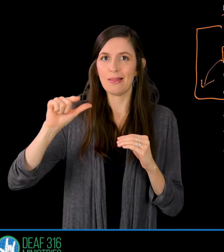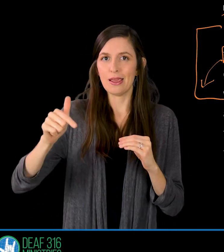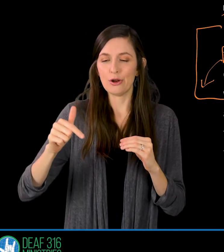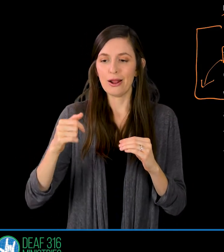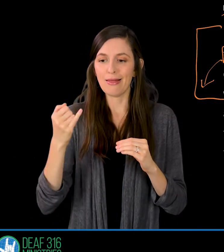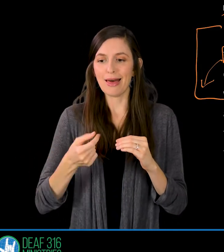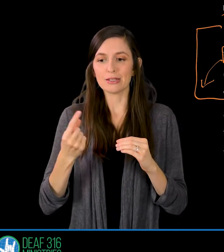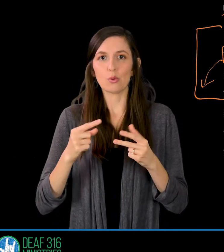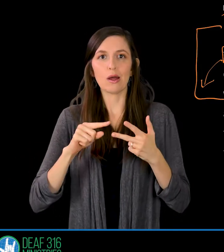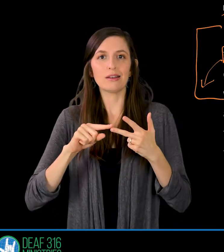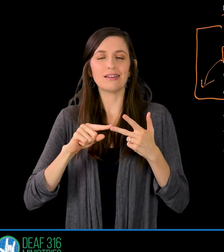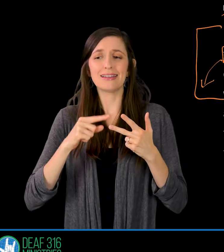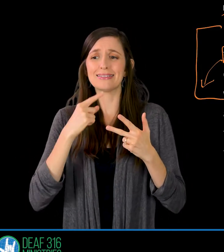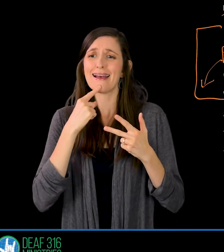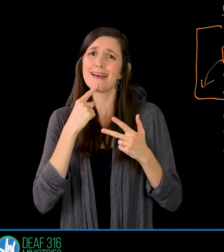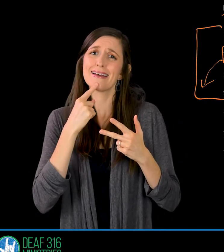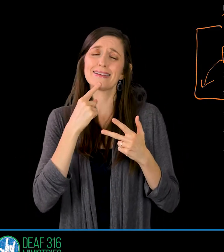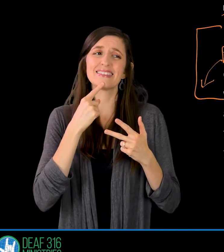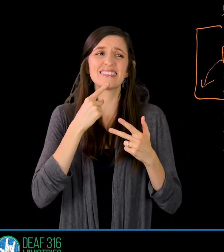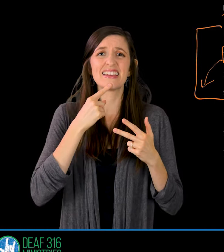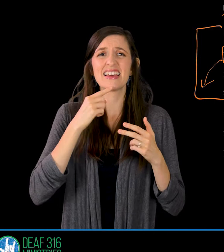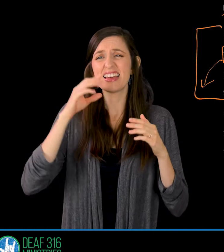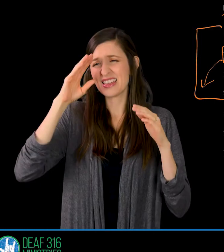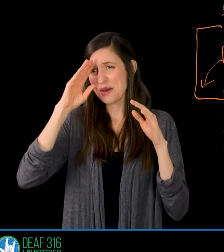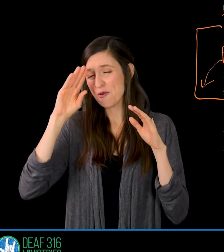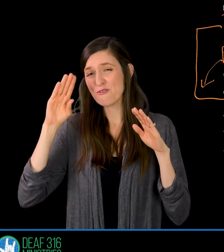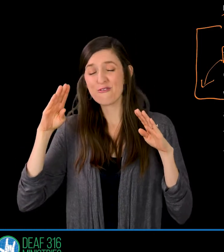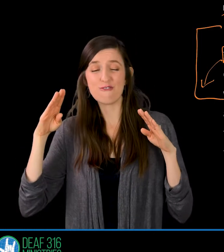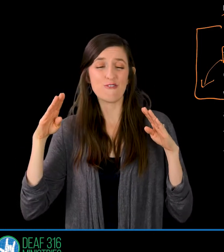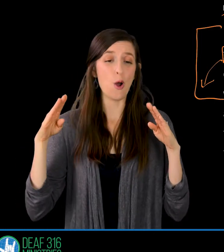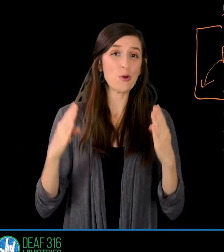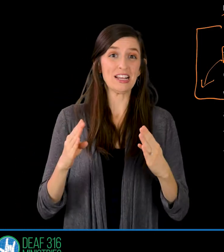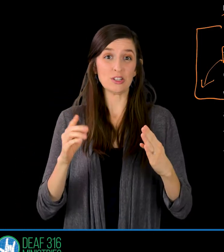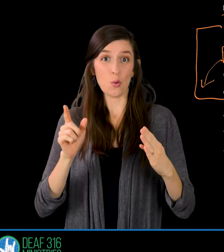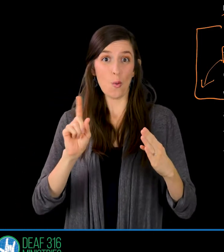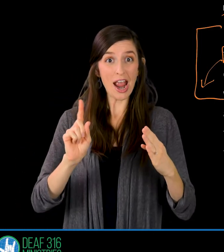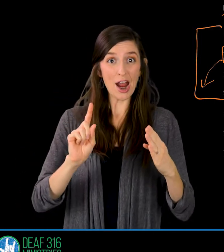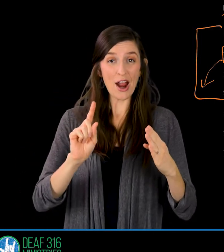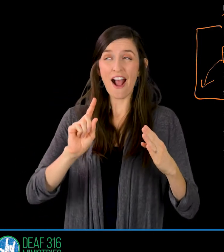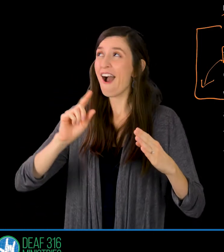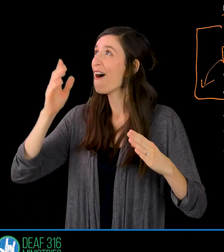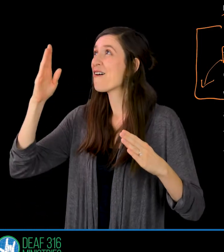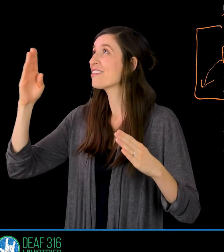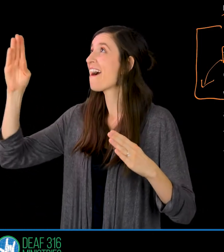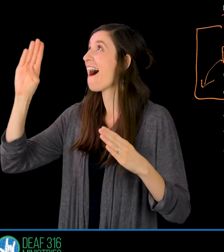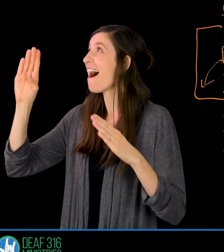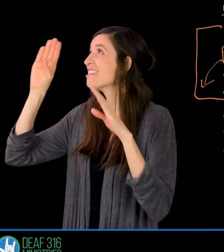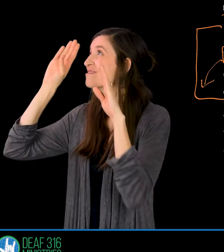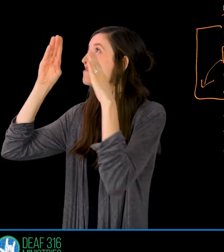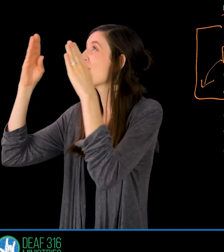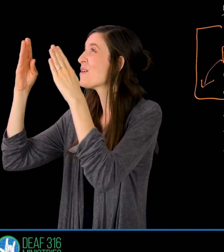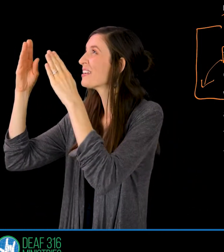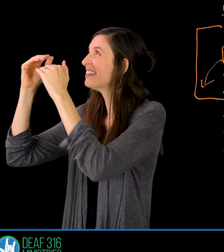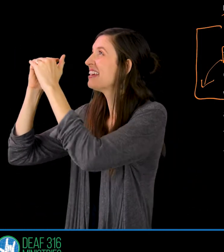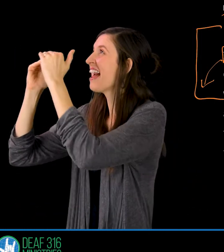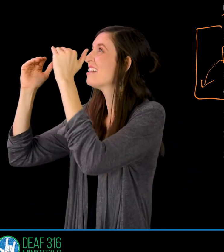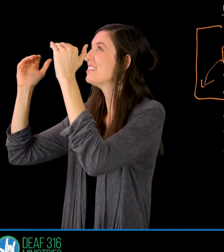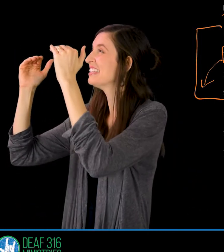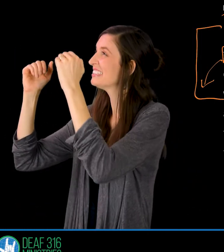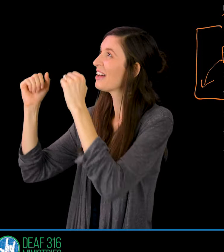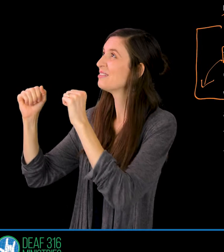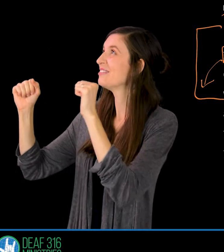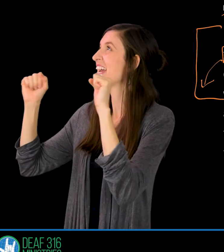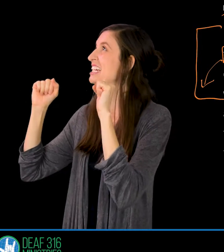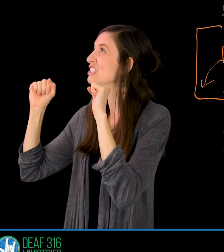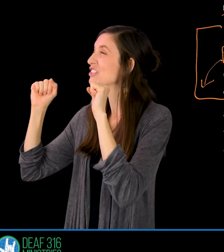session and the last thing he says is they have a mindset and it's all about the earth it's not about God it's